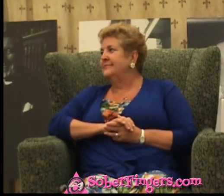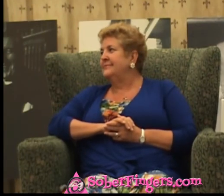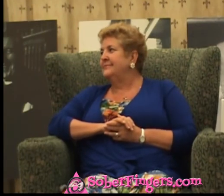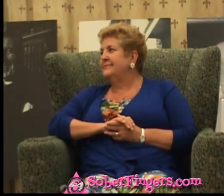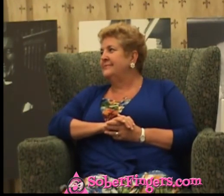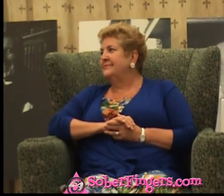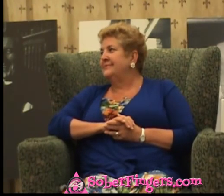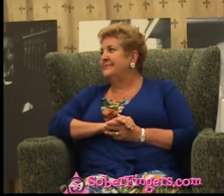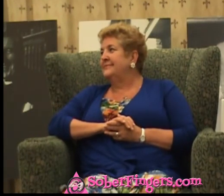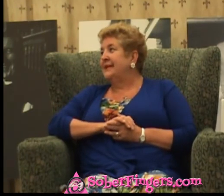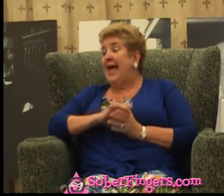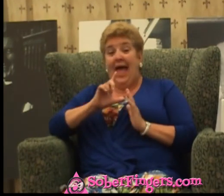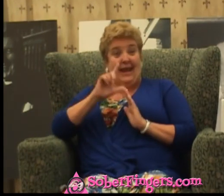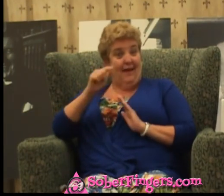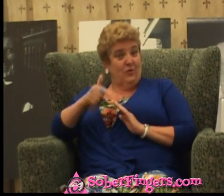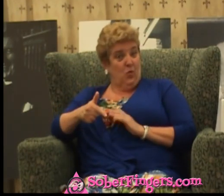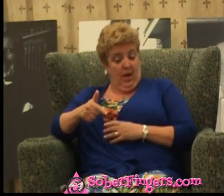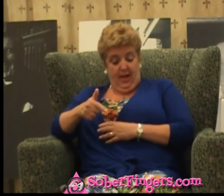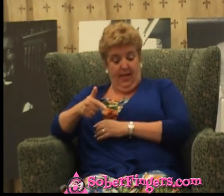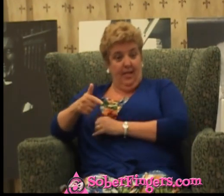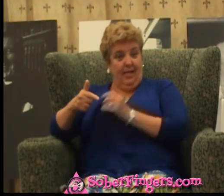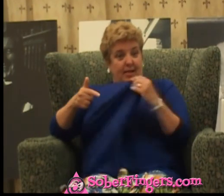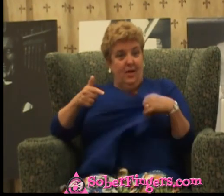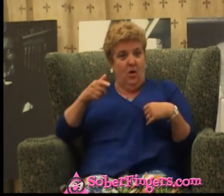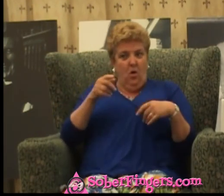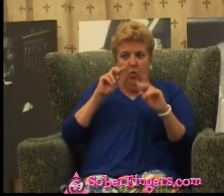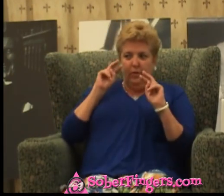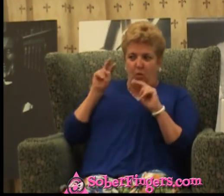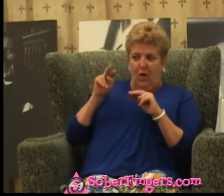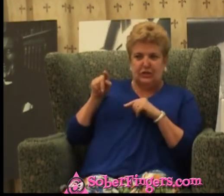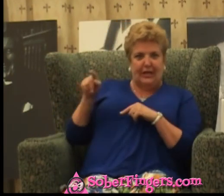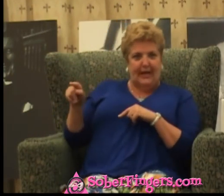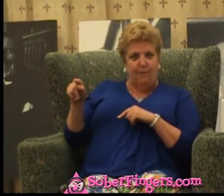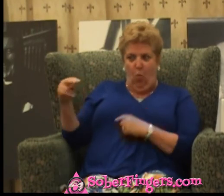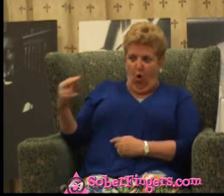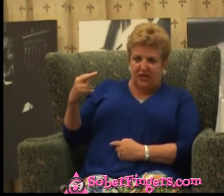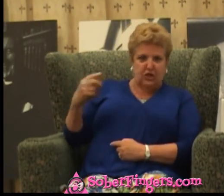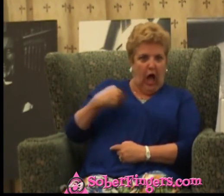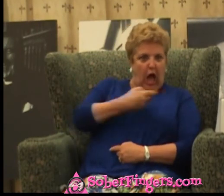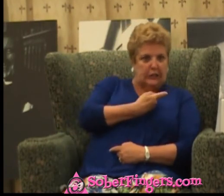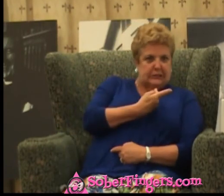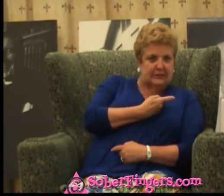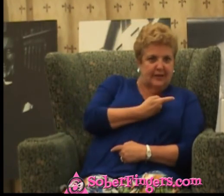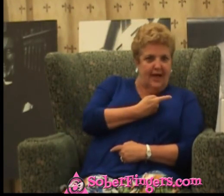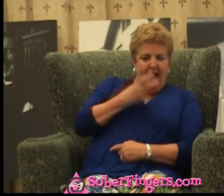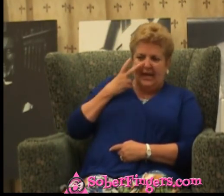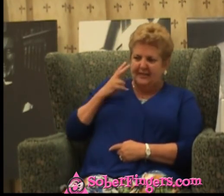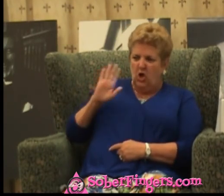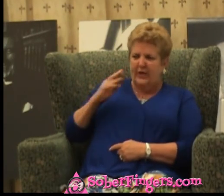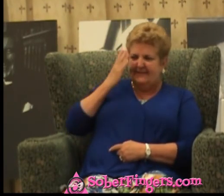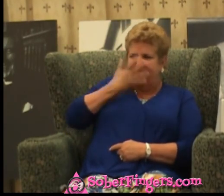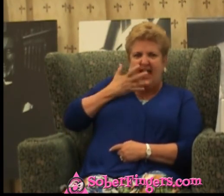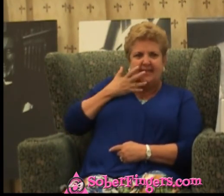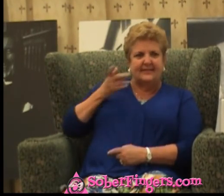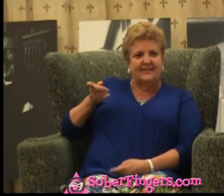And after a while of watching him watch us, I saw the look on his face, and I had the